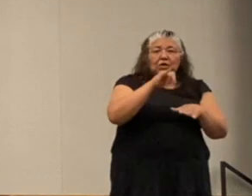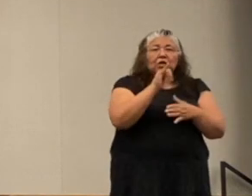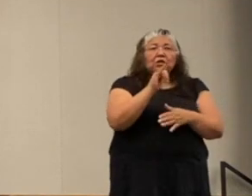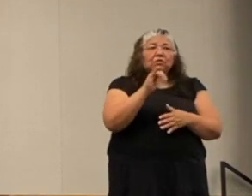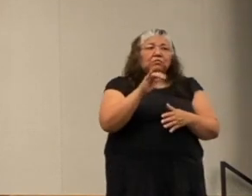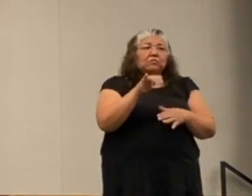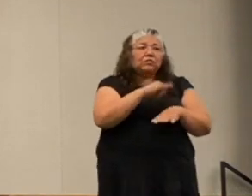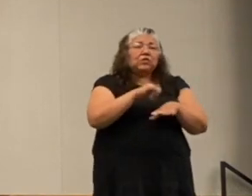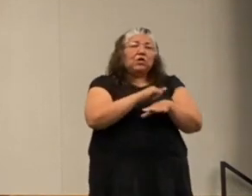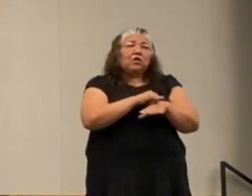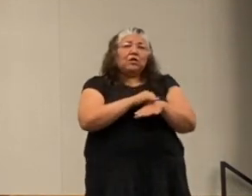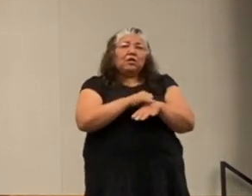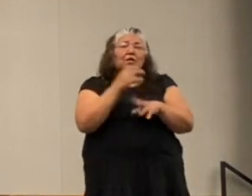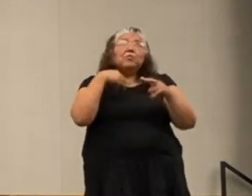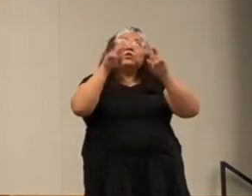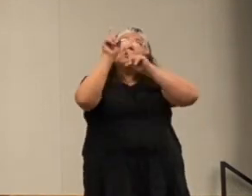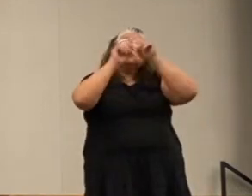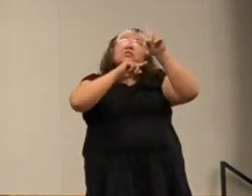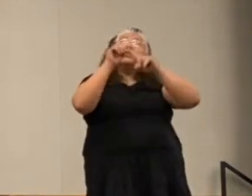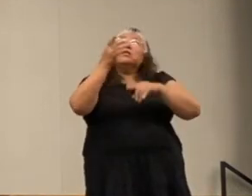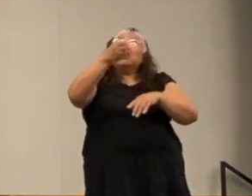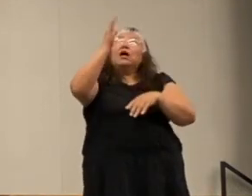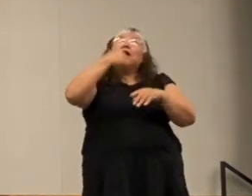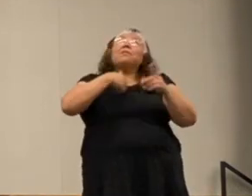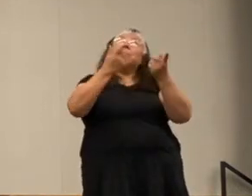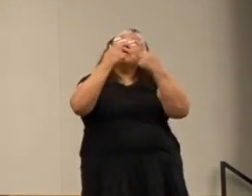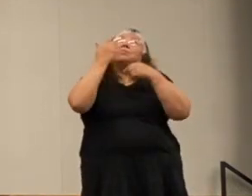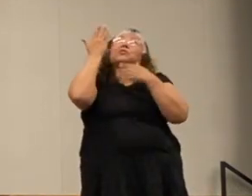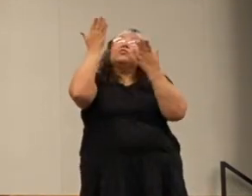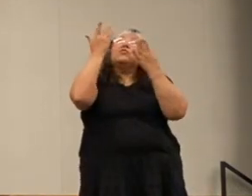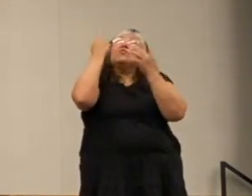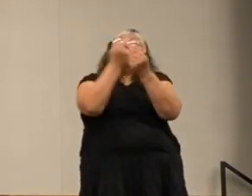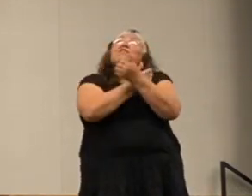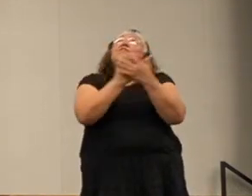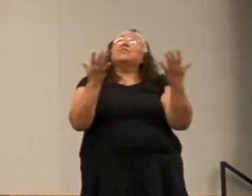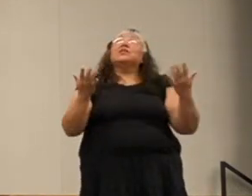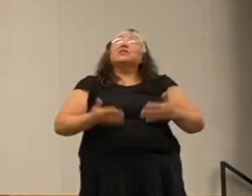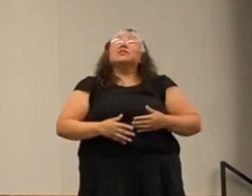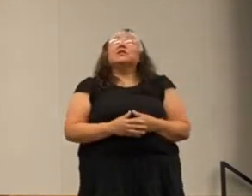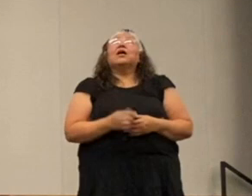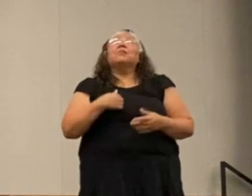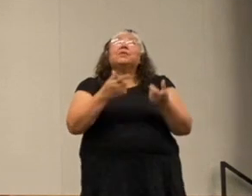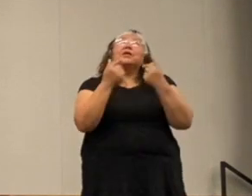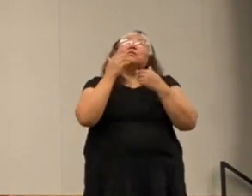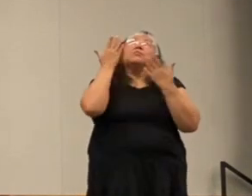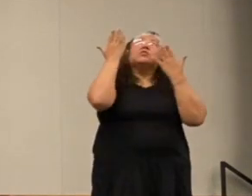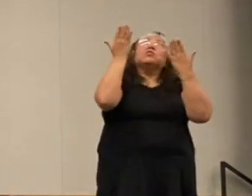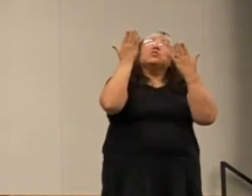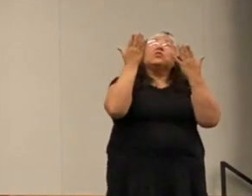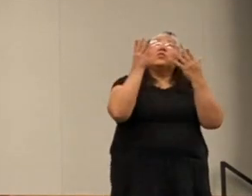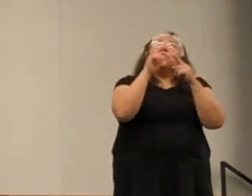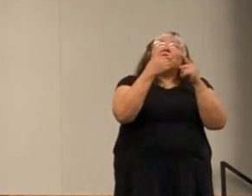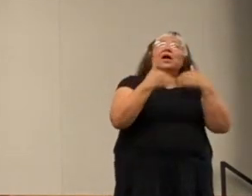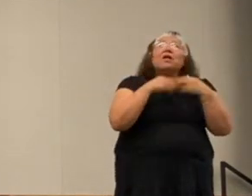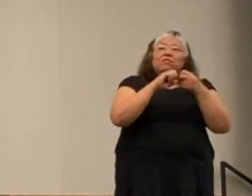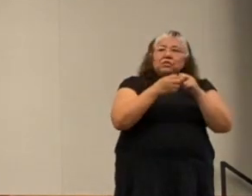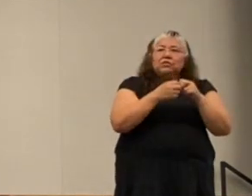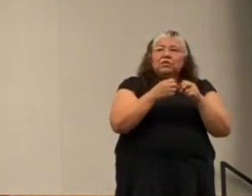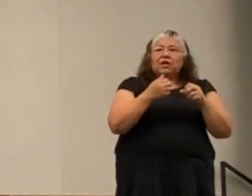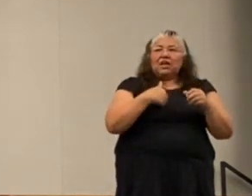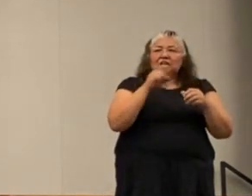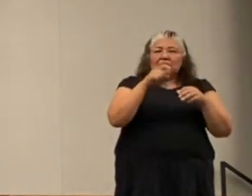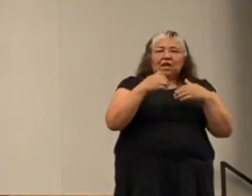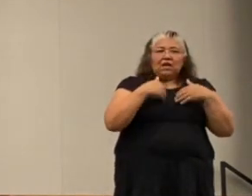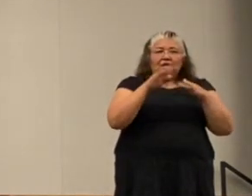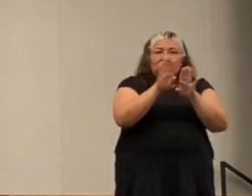God, I said, I'm going to come to you for everything. I'm going to come to you when I have issues, when I need to hang a